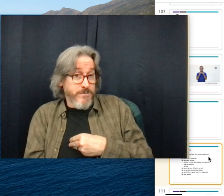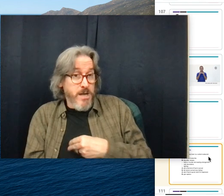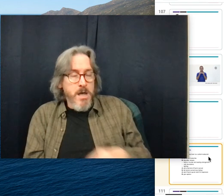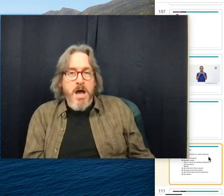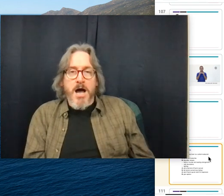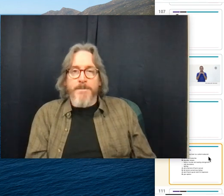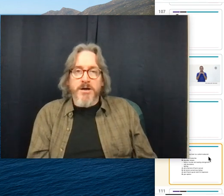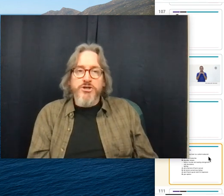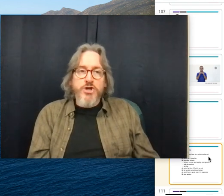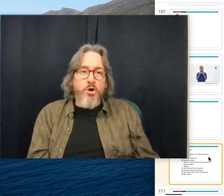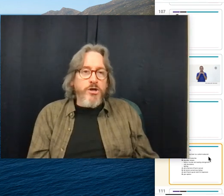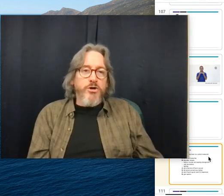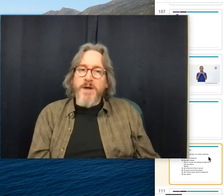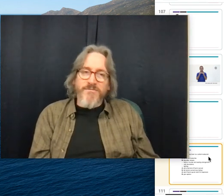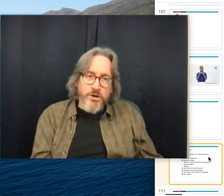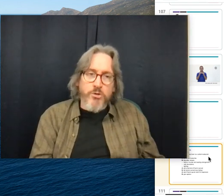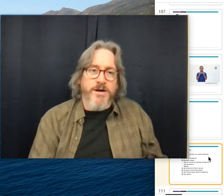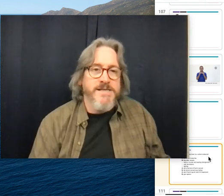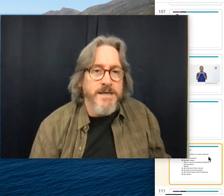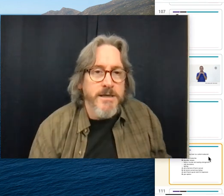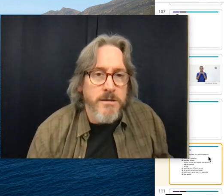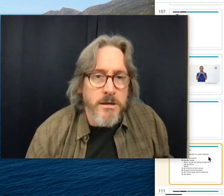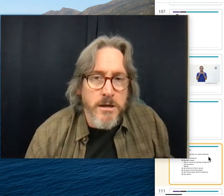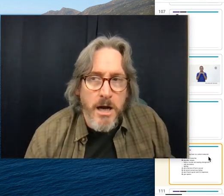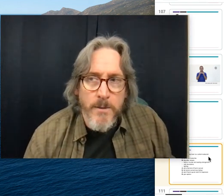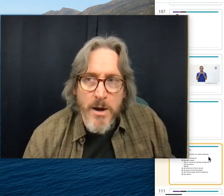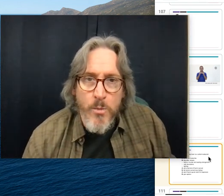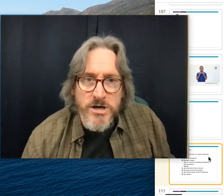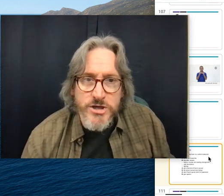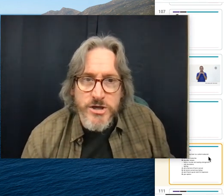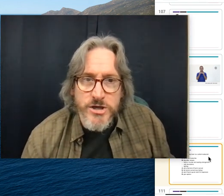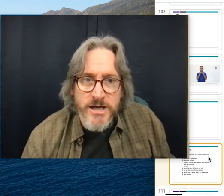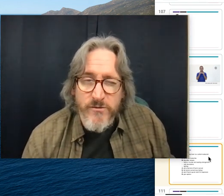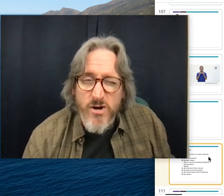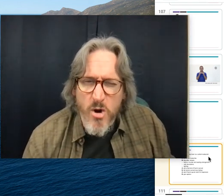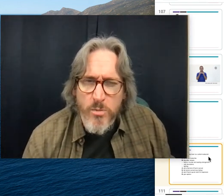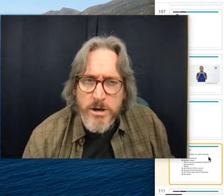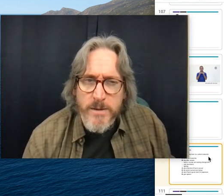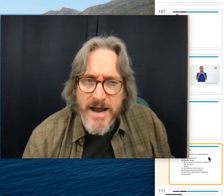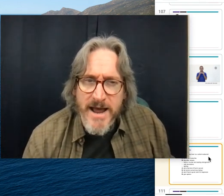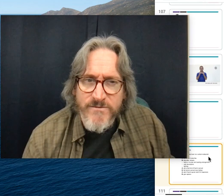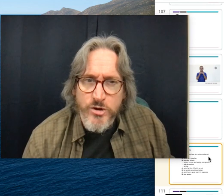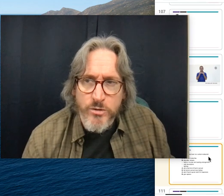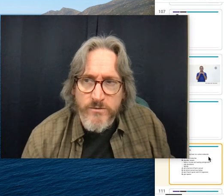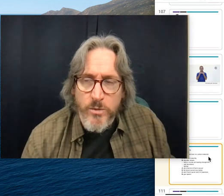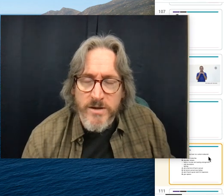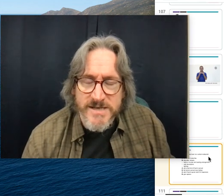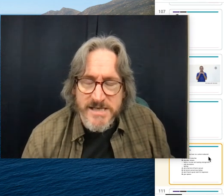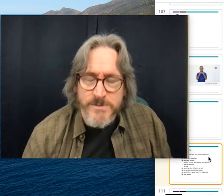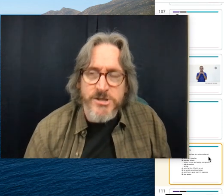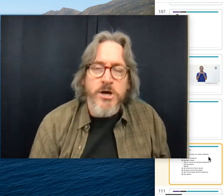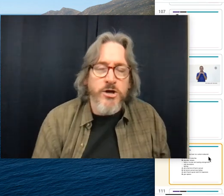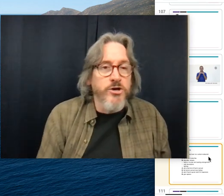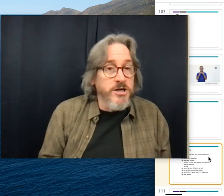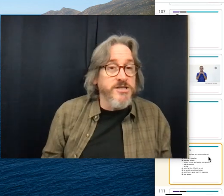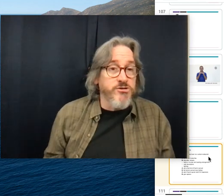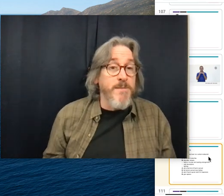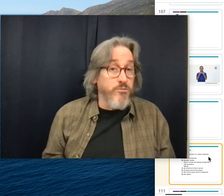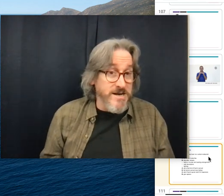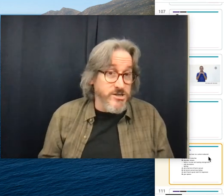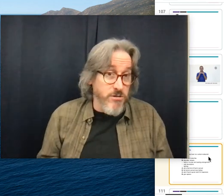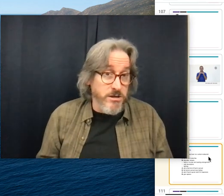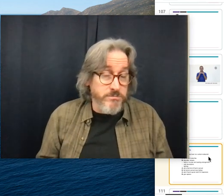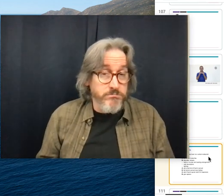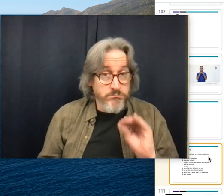thing. You don't have to go crazy. I want you to think about for a homework, I'm going to have you, or for one of the assessments, you're going to